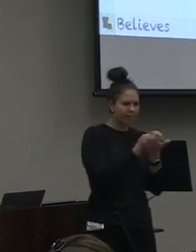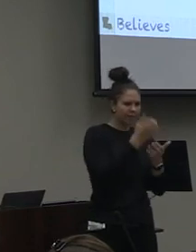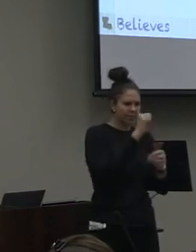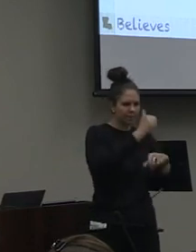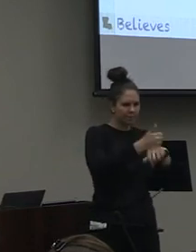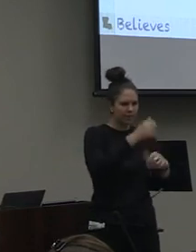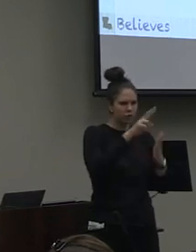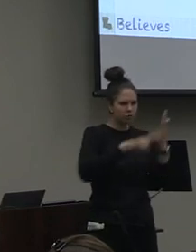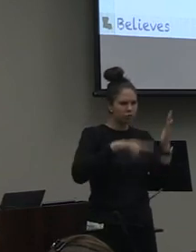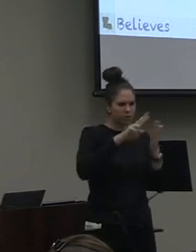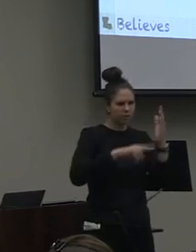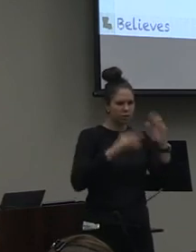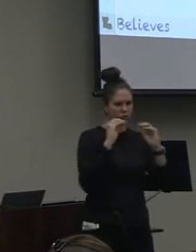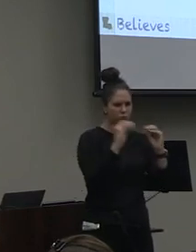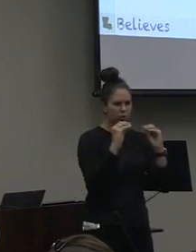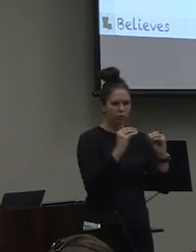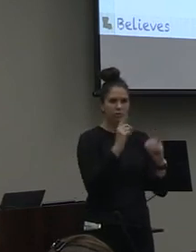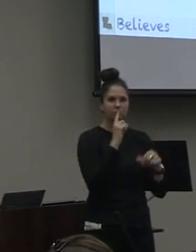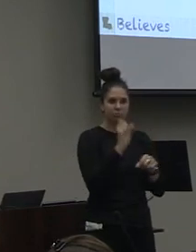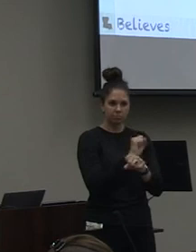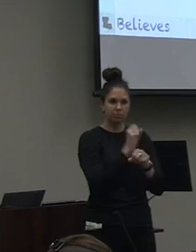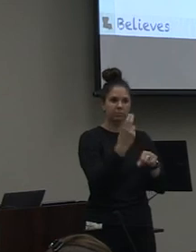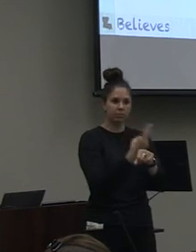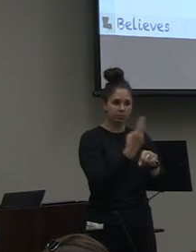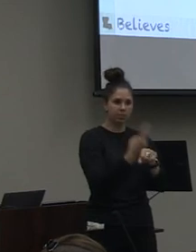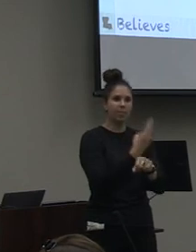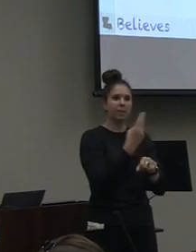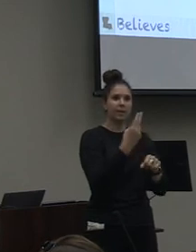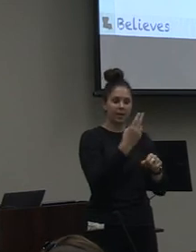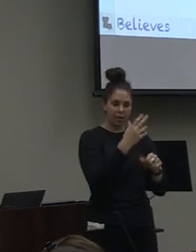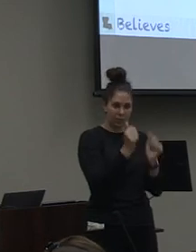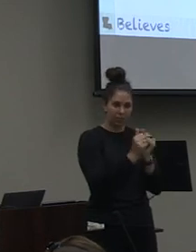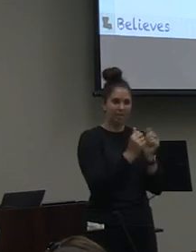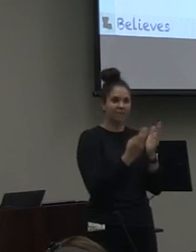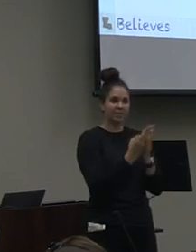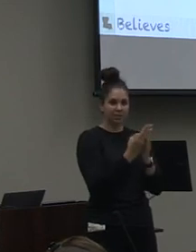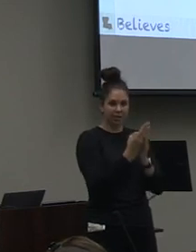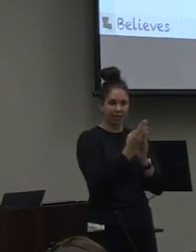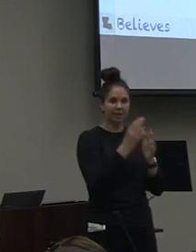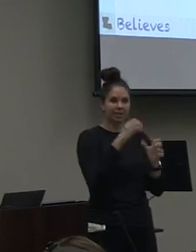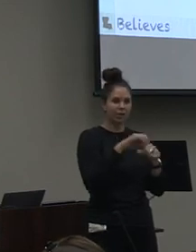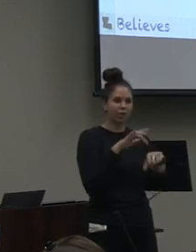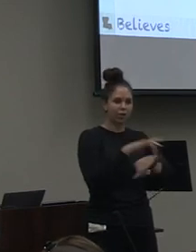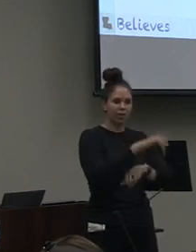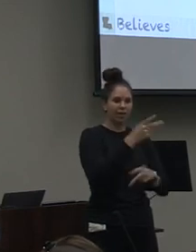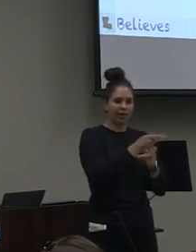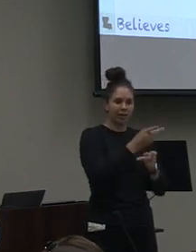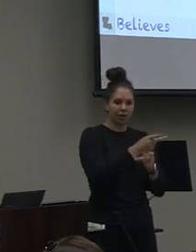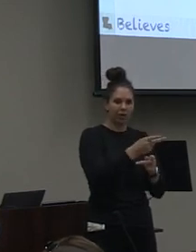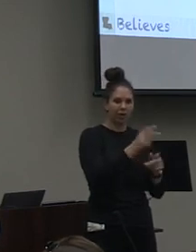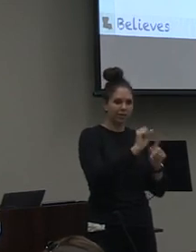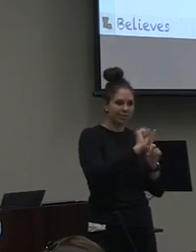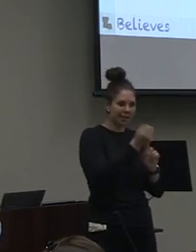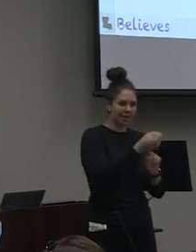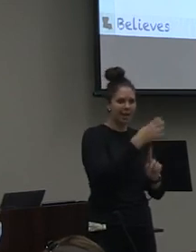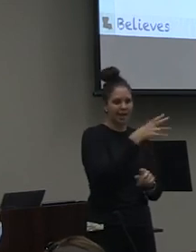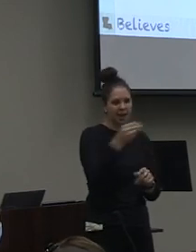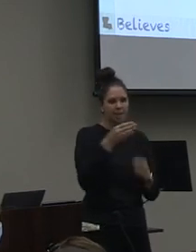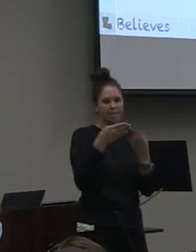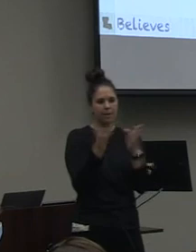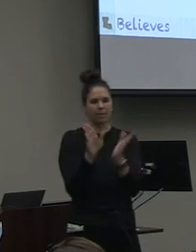instruction is being implemented with fidelity in our early care settings as well as our public